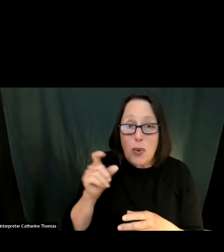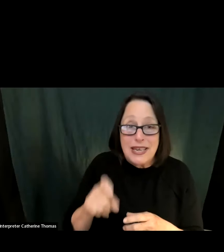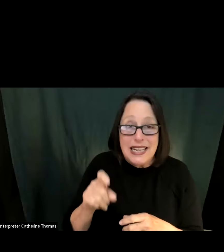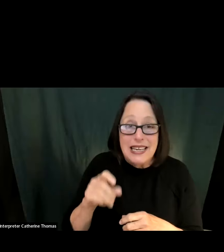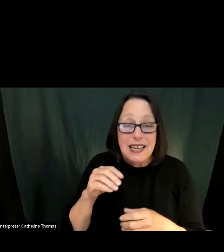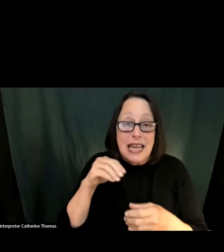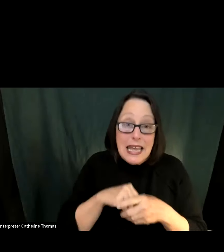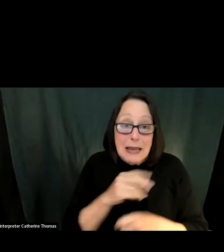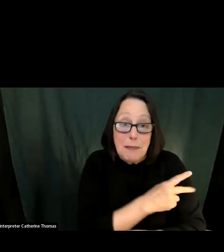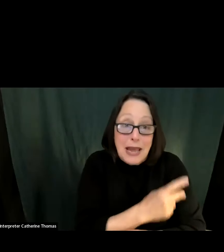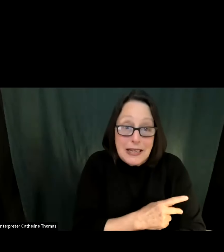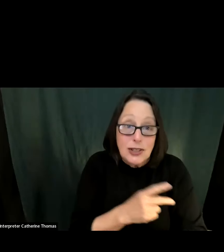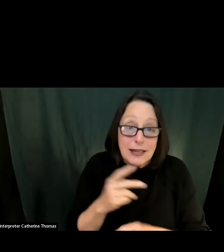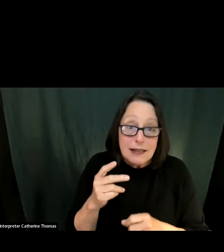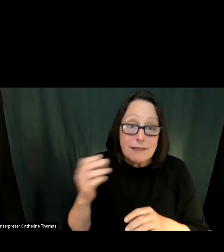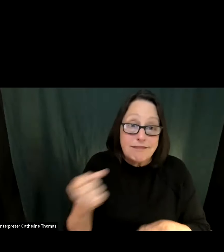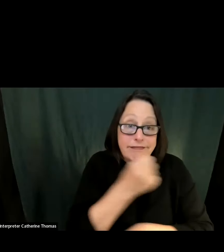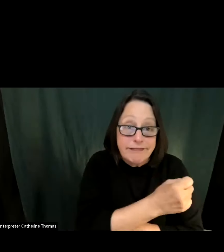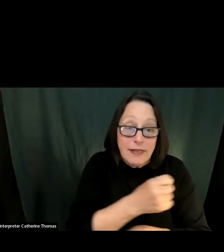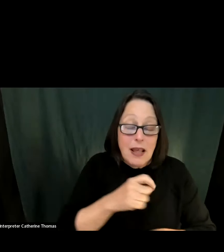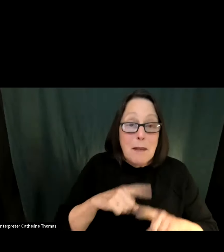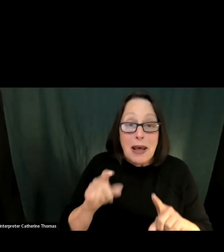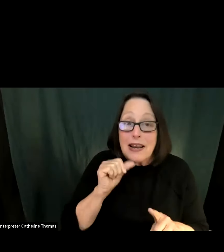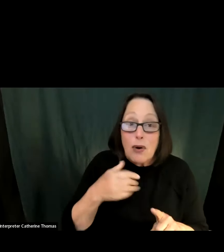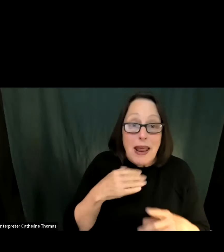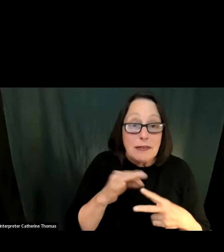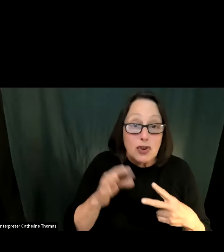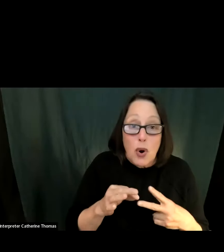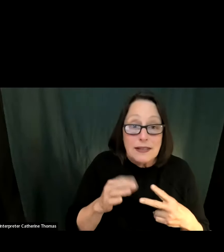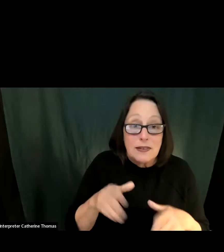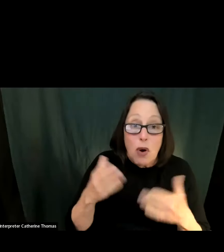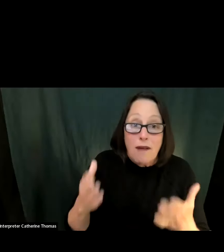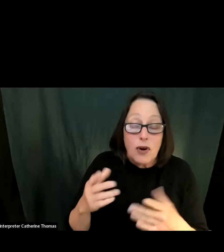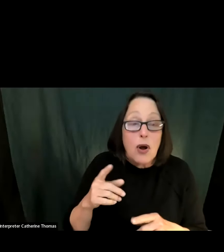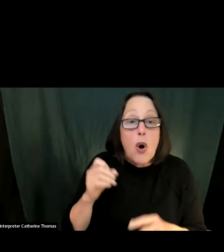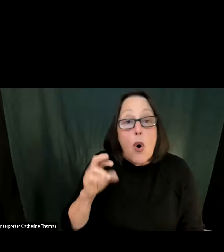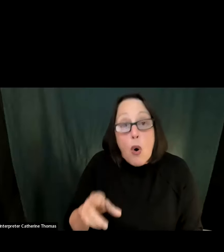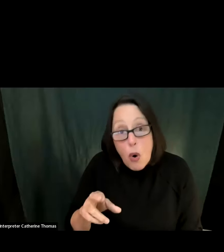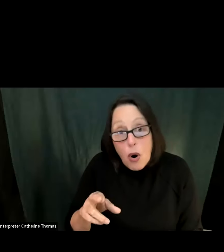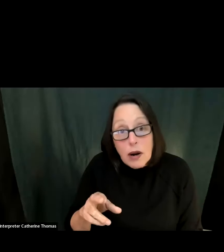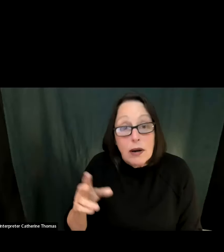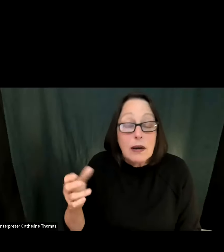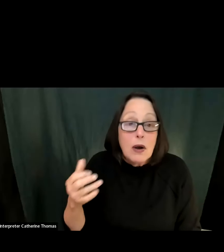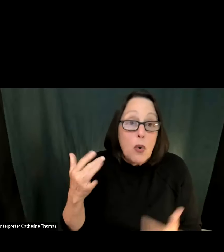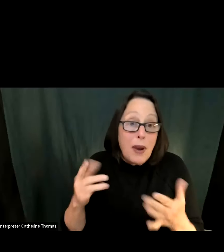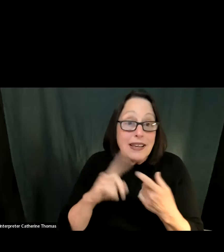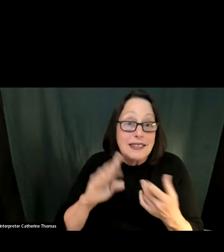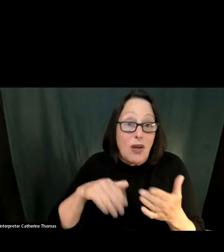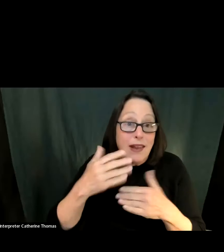really have anything else I can offer you. Or wait till he goes into crisis again and hope you can get him to the ED safely, or call